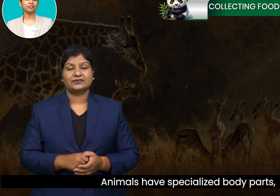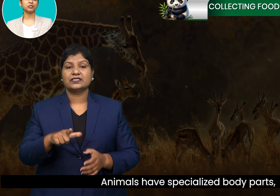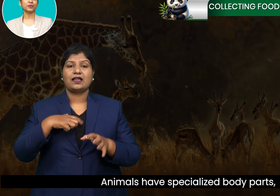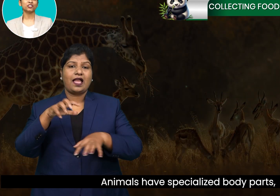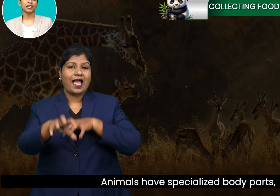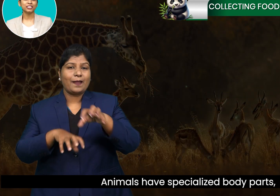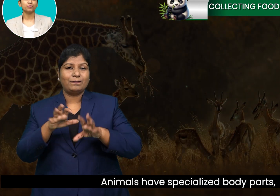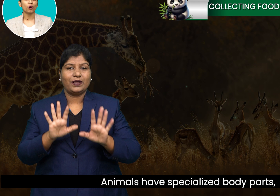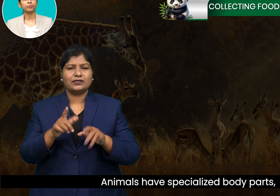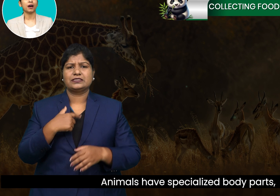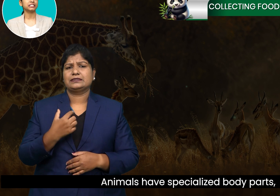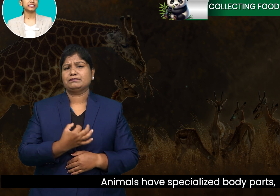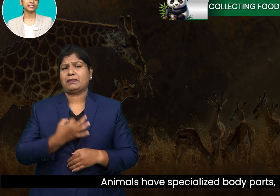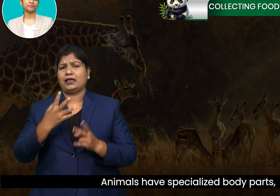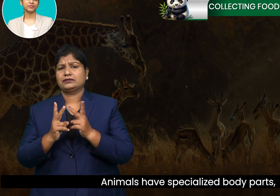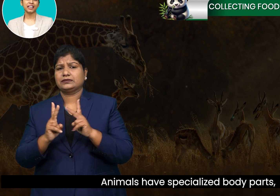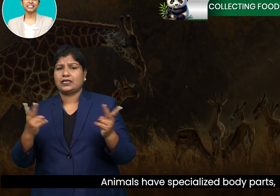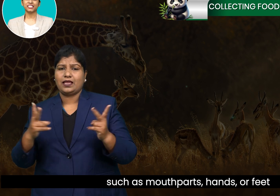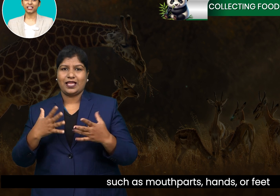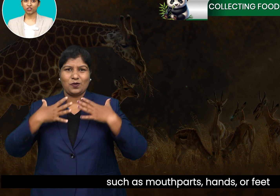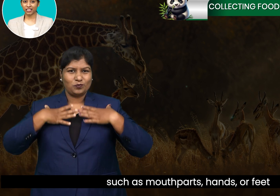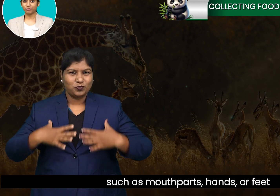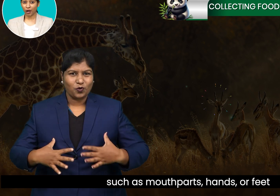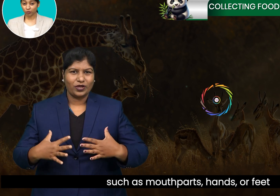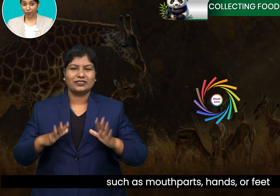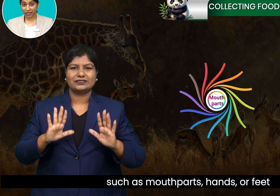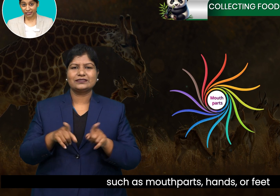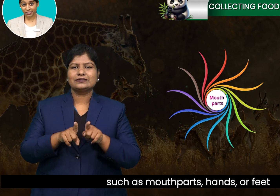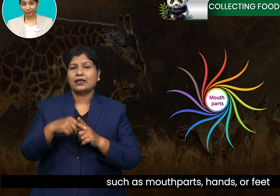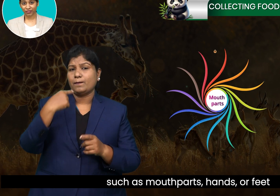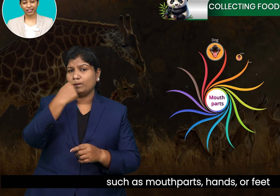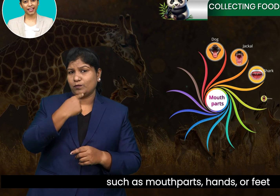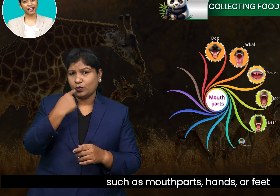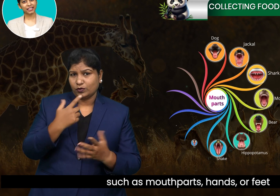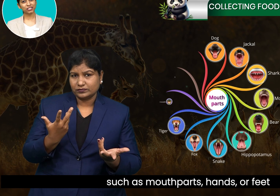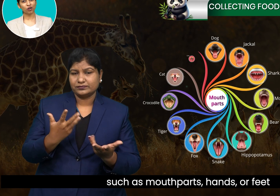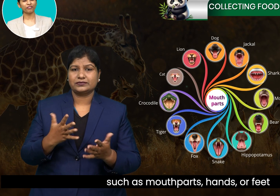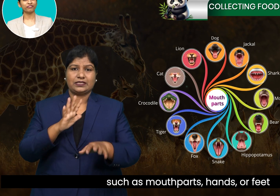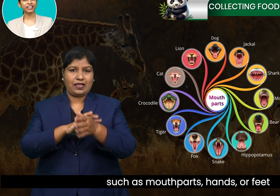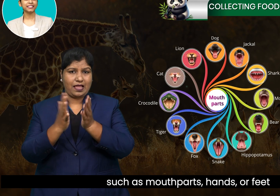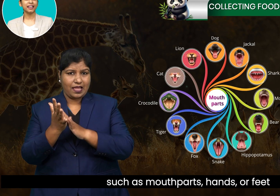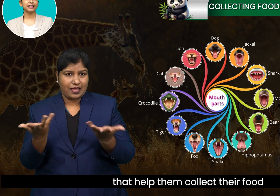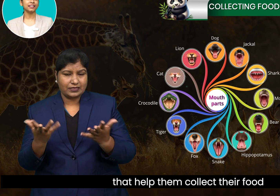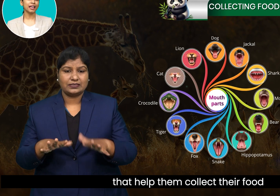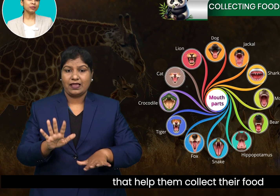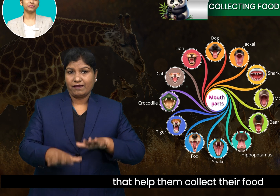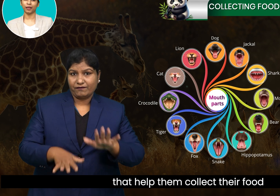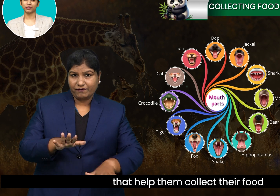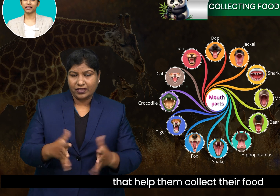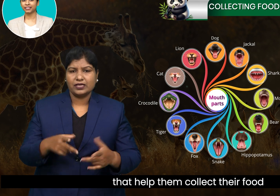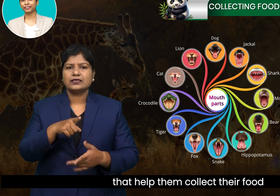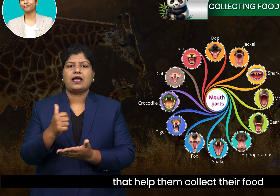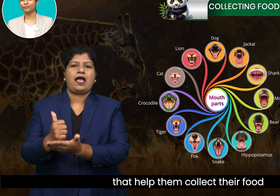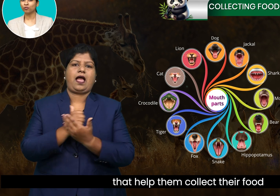Animals have specialized body parts, such as mouth parts, hands, or feet that help